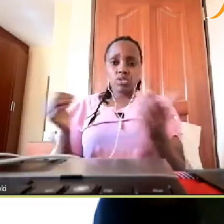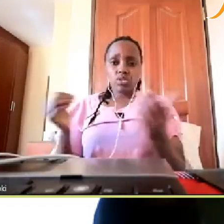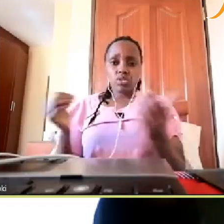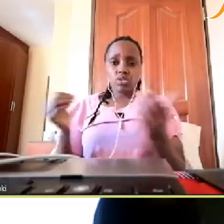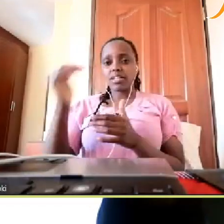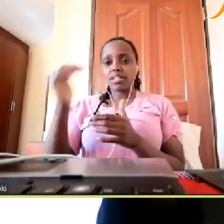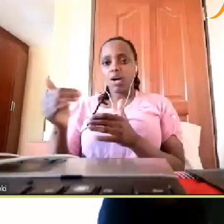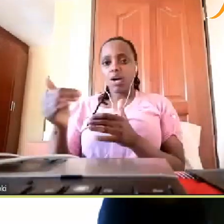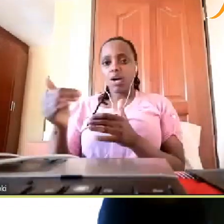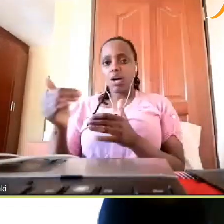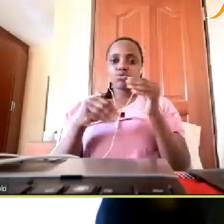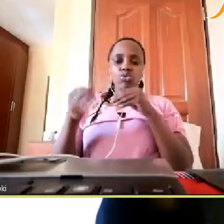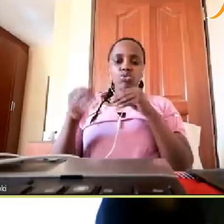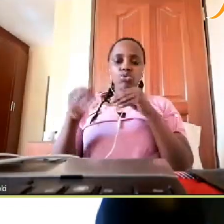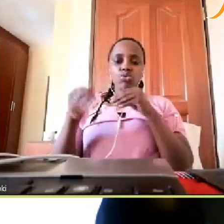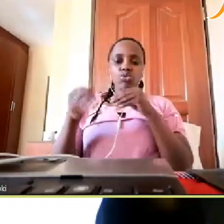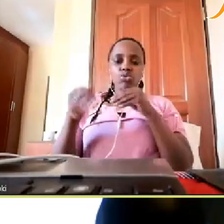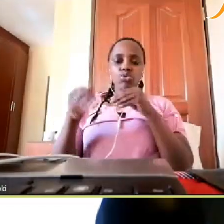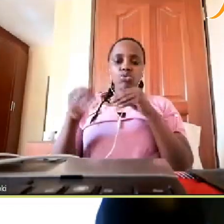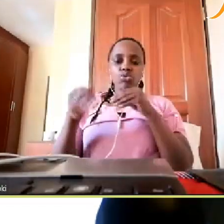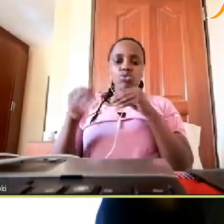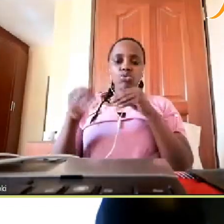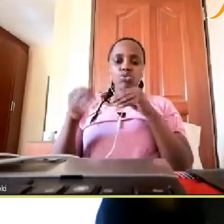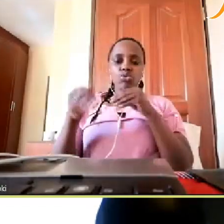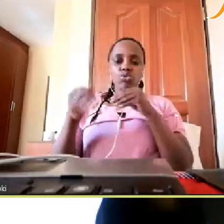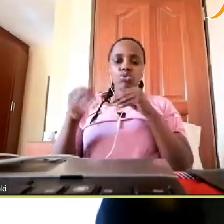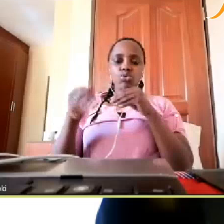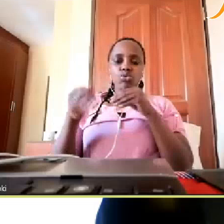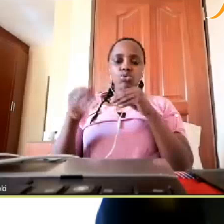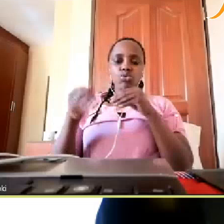the capital to contribute to such processes.